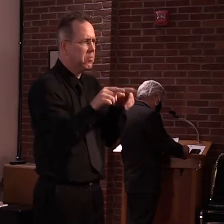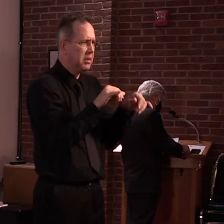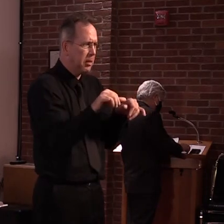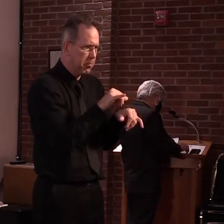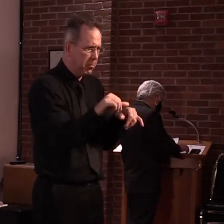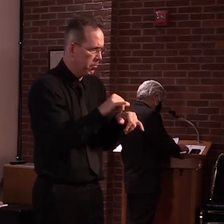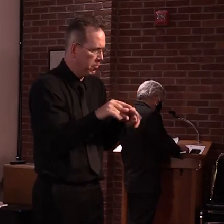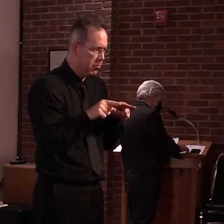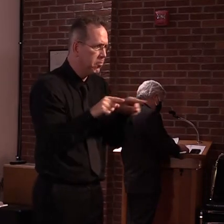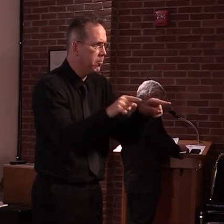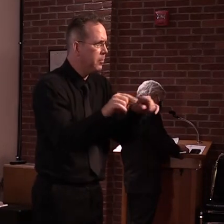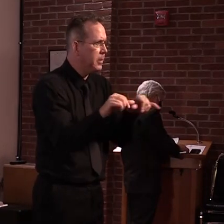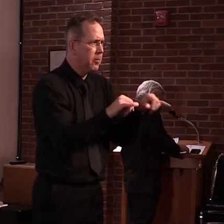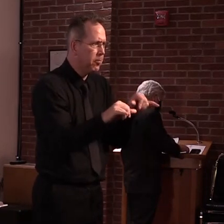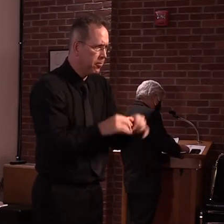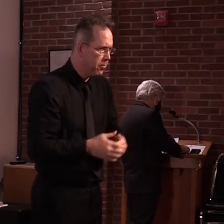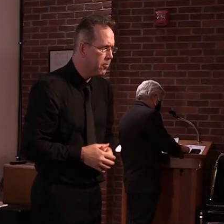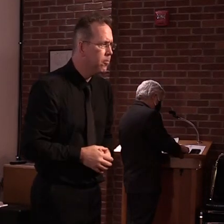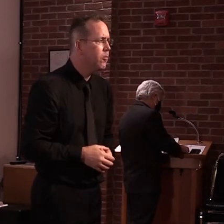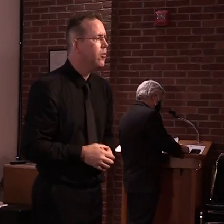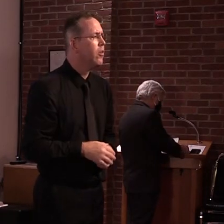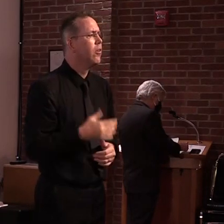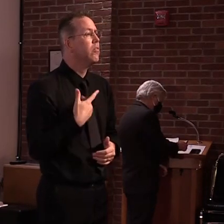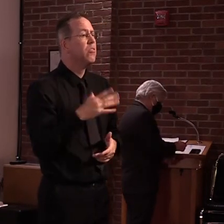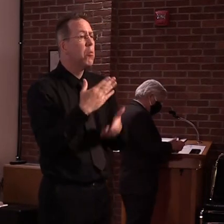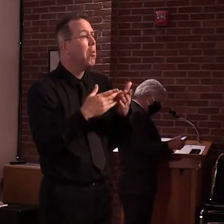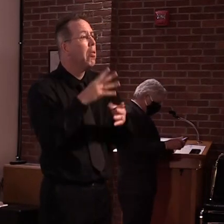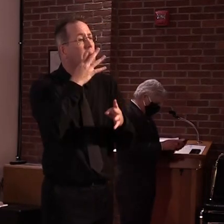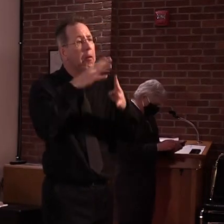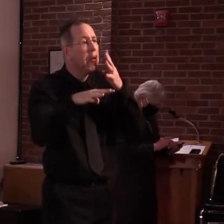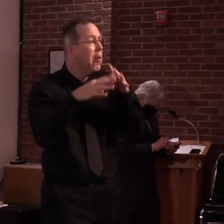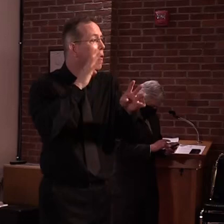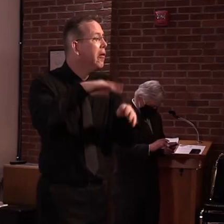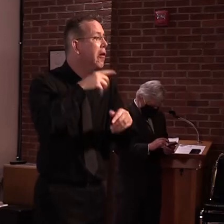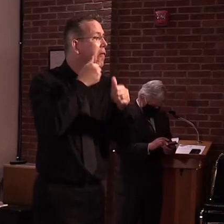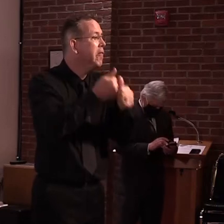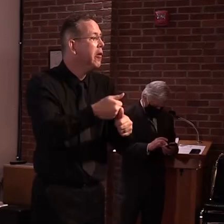we need to tighten up and give more education, we're happy to do that as well.